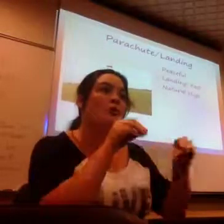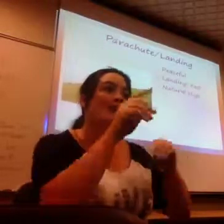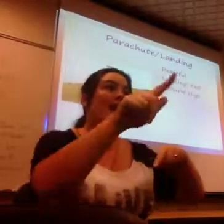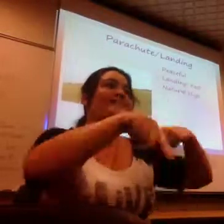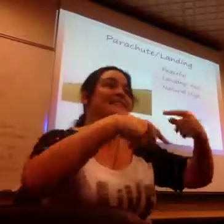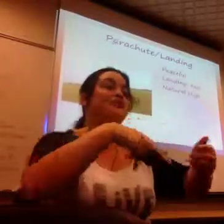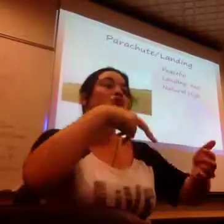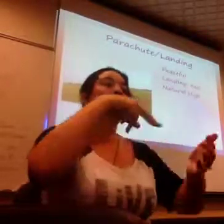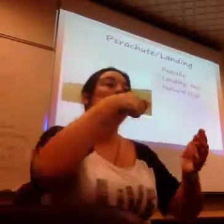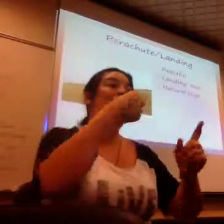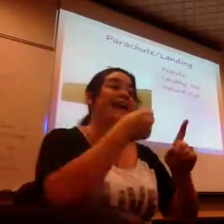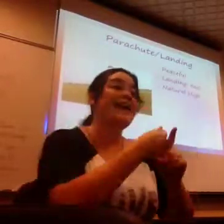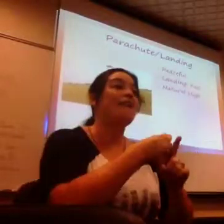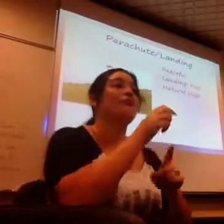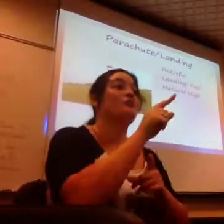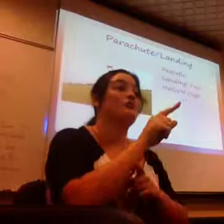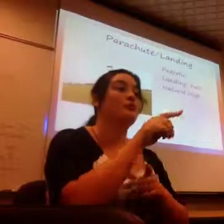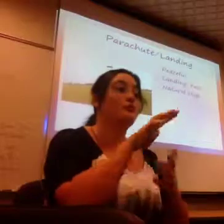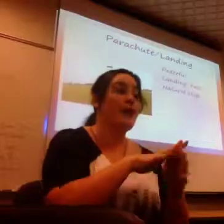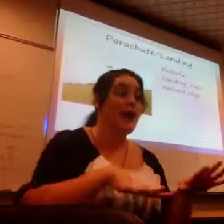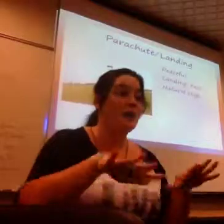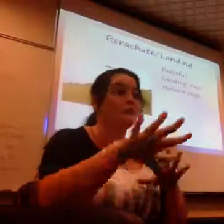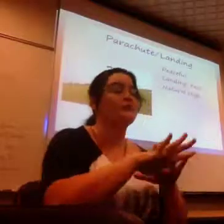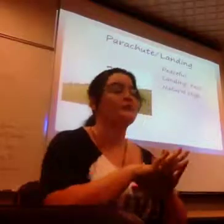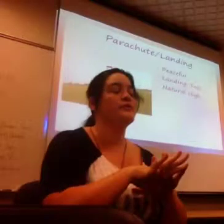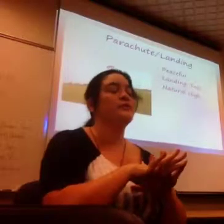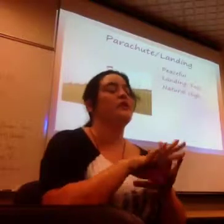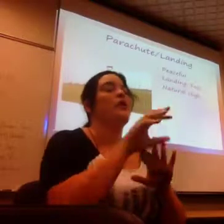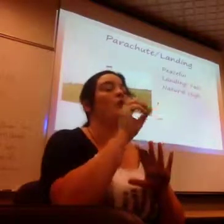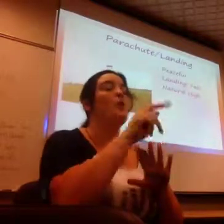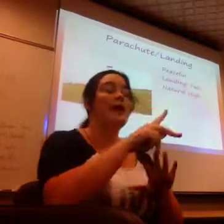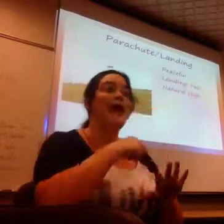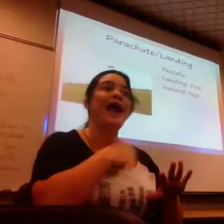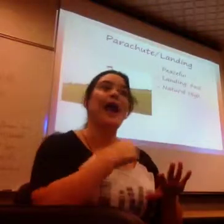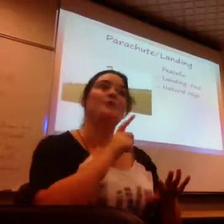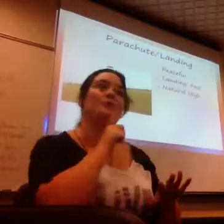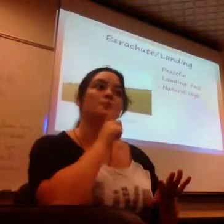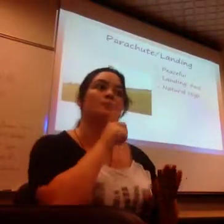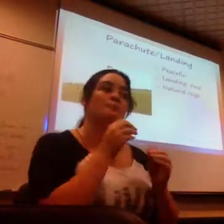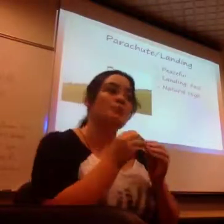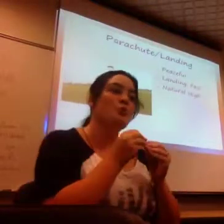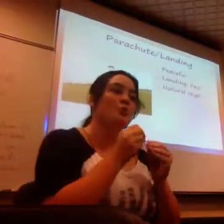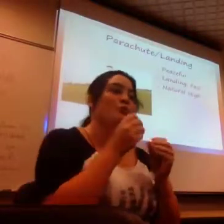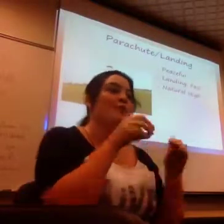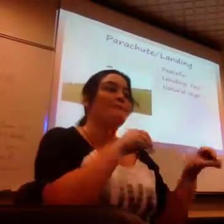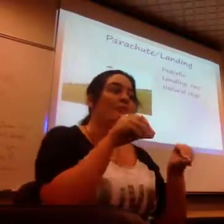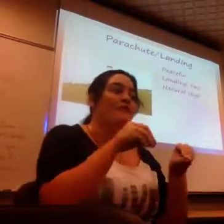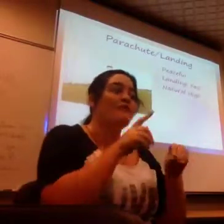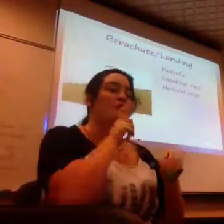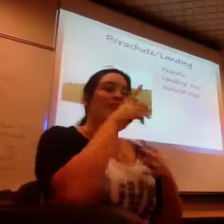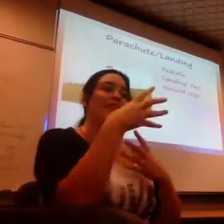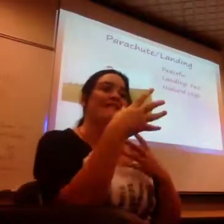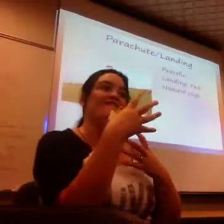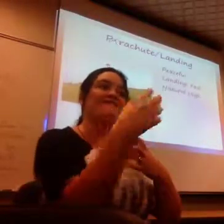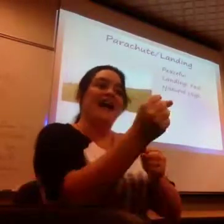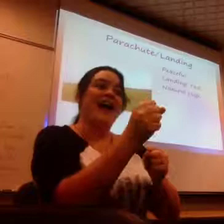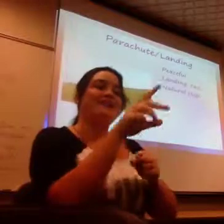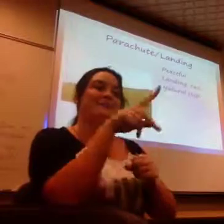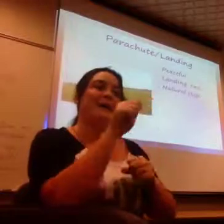you get, you see it's like, okay, I'm moving at a really, really fast pace. And so it kind of scares you, but since you are with somebody